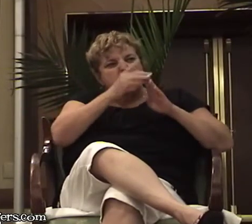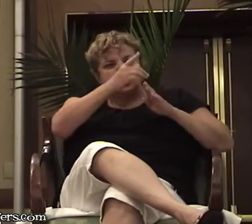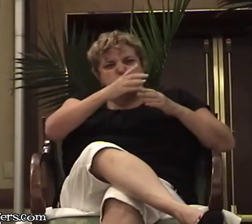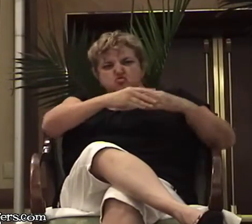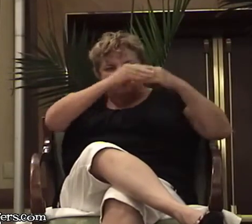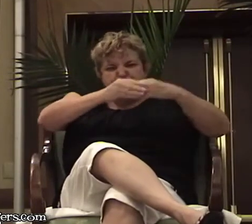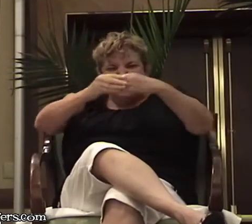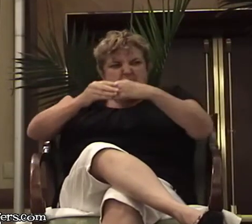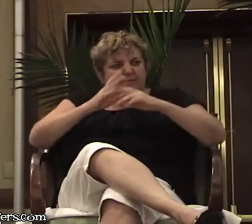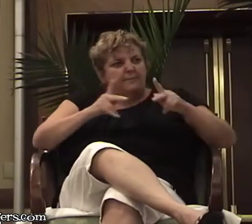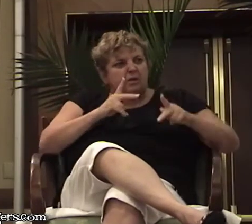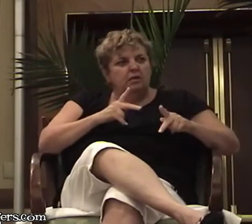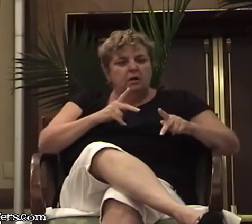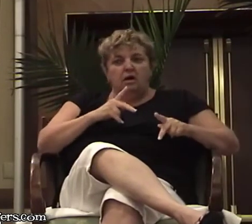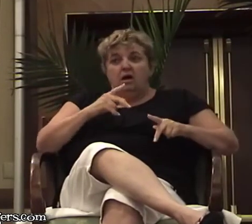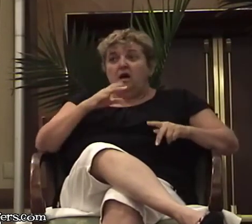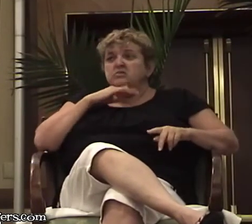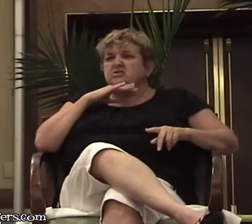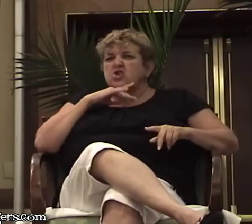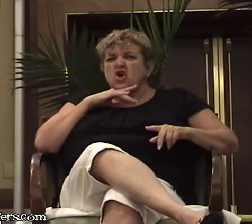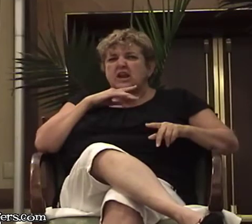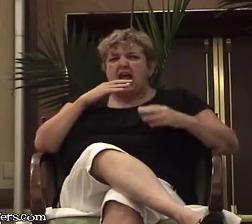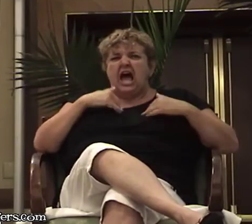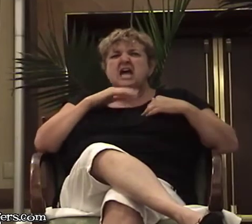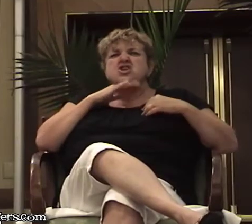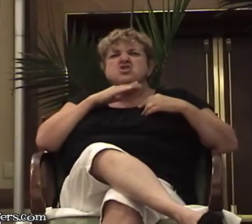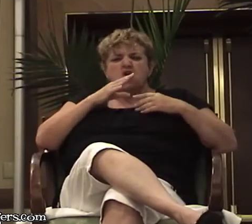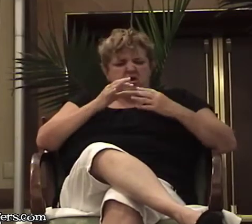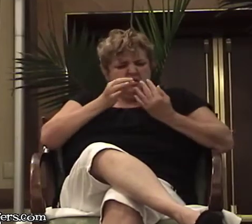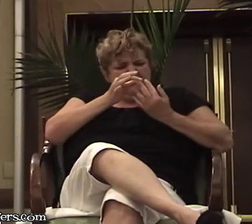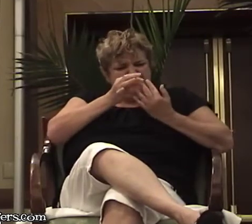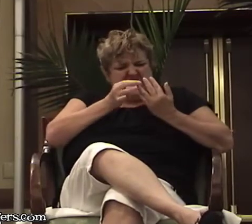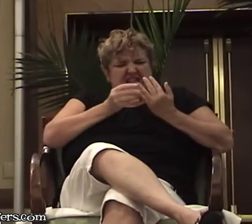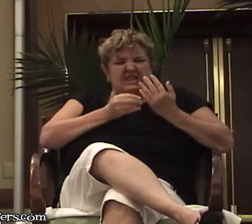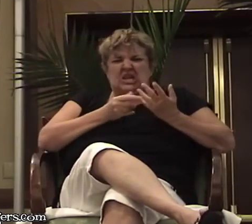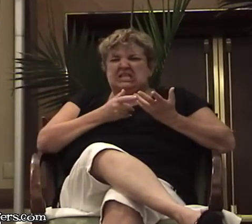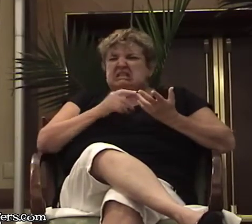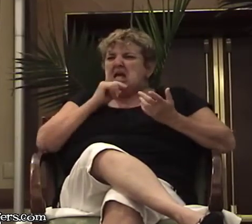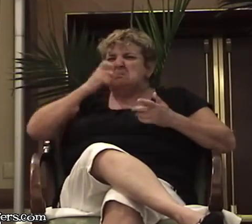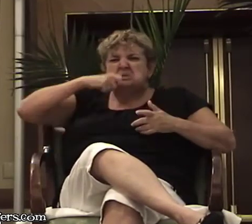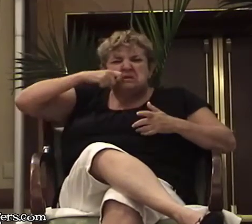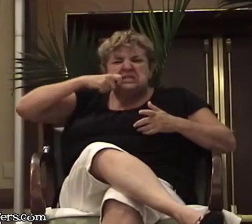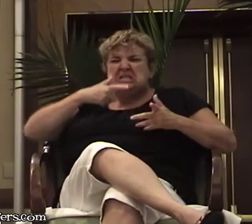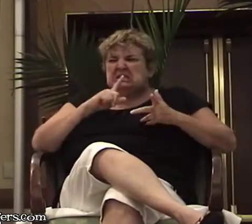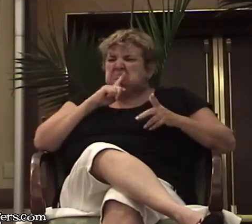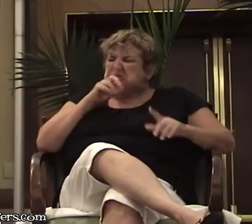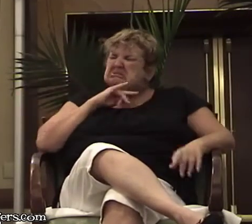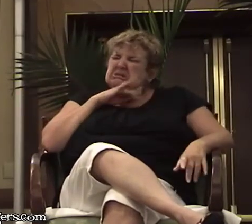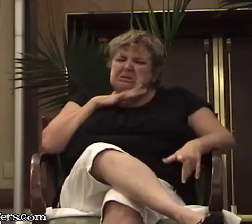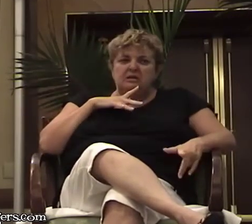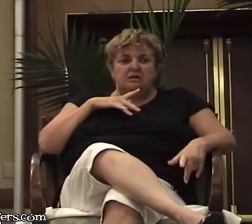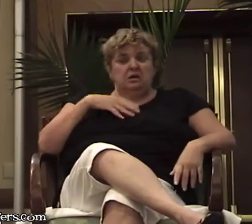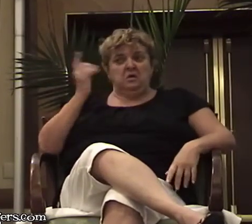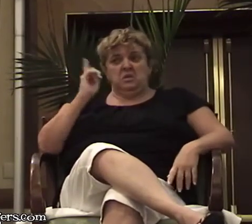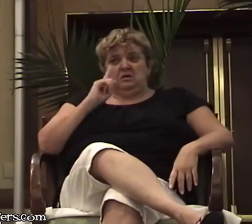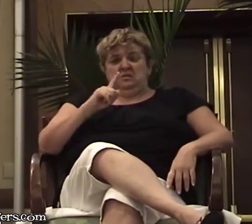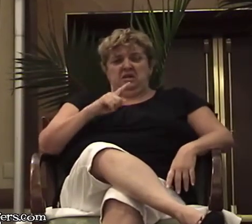I had dirt under my fingernails. I hadn't brushed my teeth. I was nasty. And I went to that front door and I reached my hand out